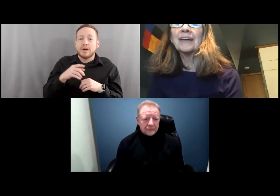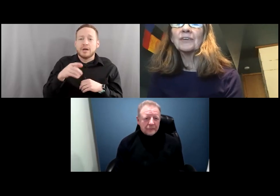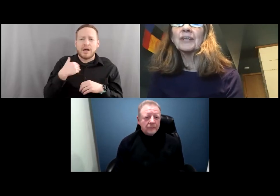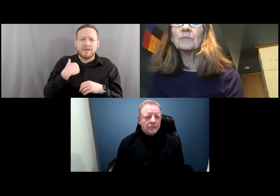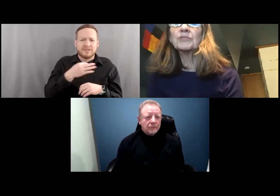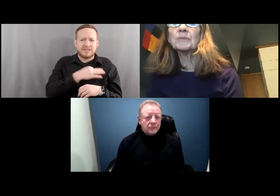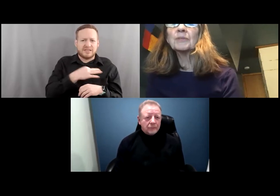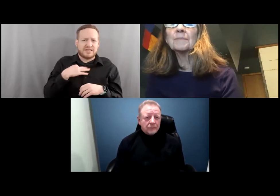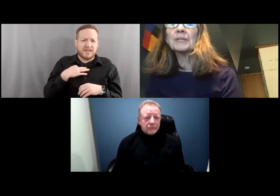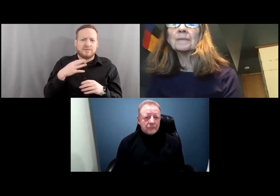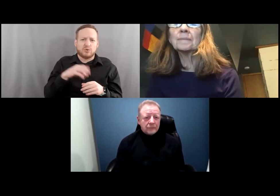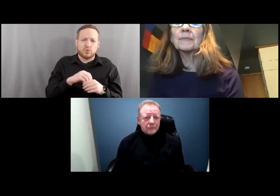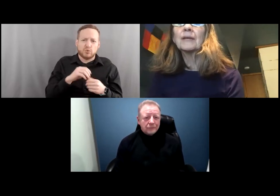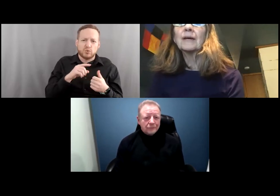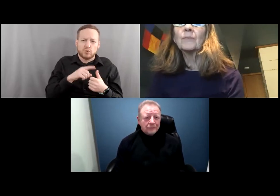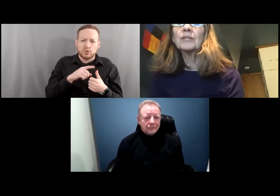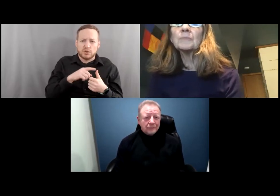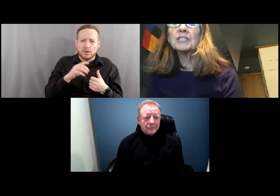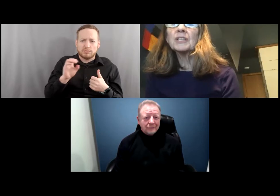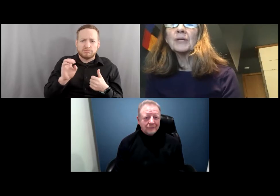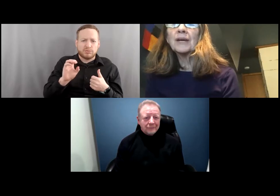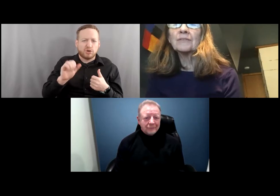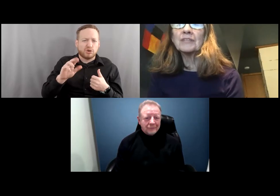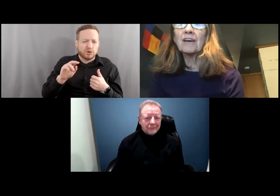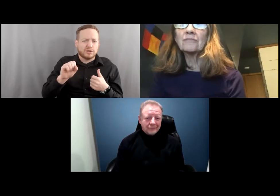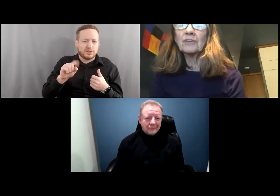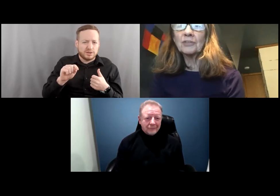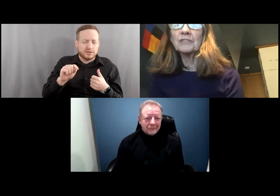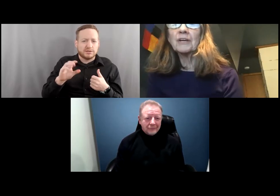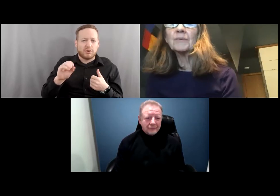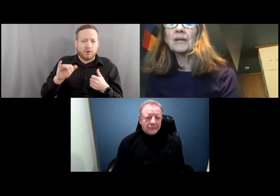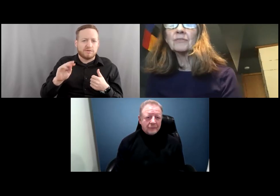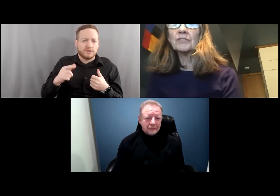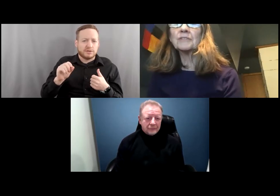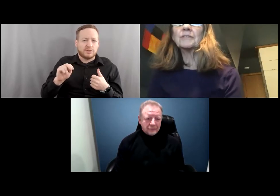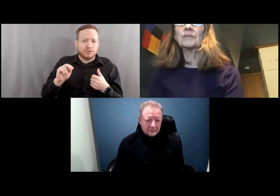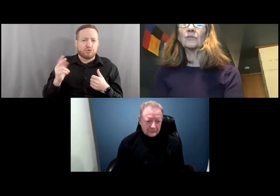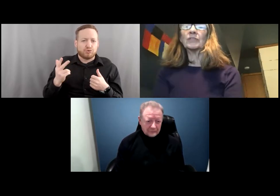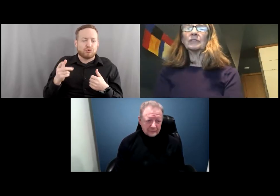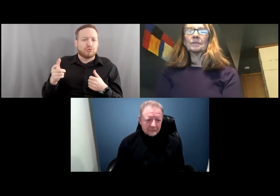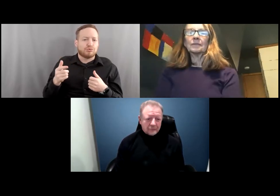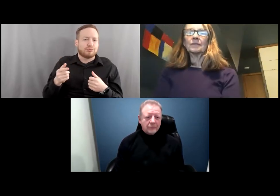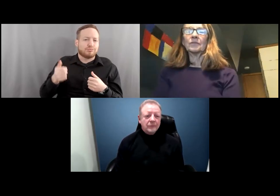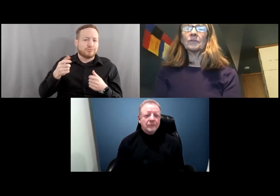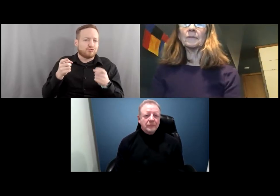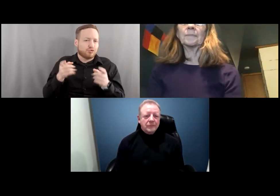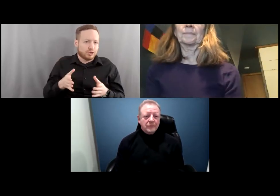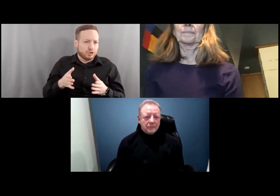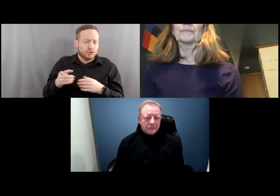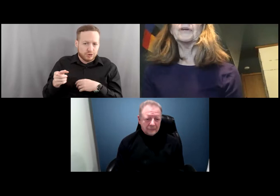We can go ahead and proceed with our meeting. I wanted to mention that we have staff here tonight. We have Ernest Covington